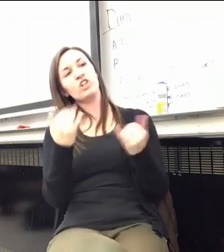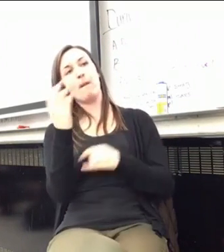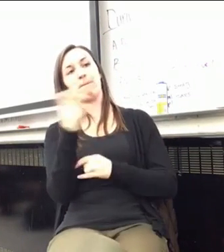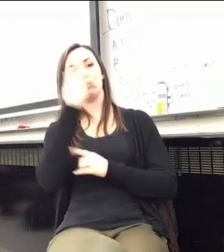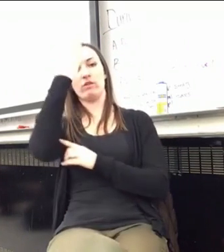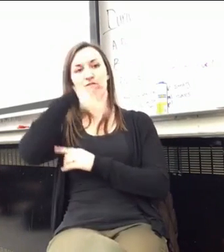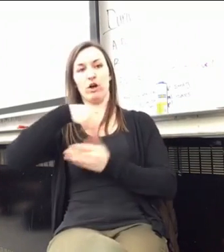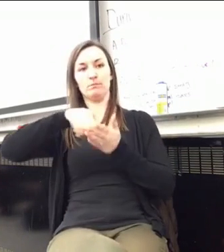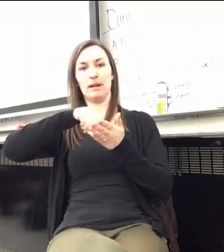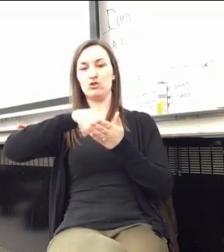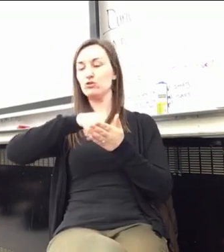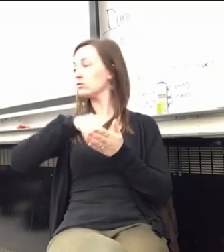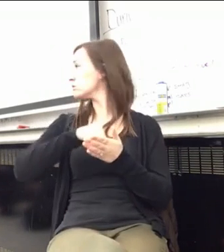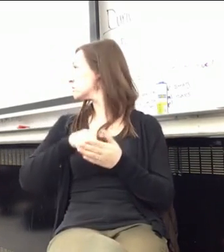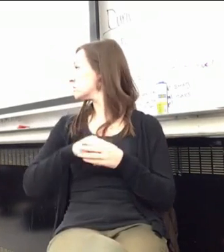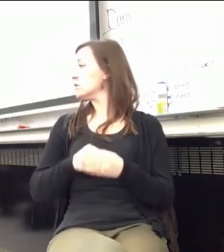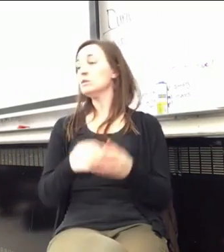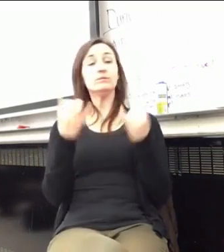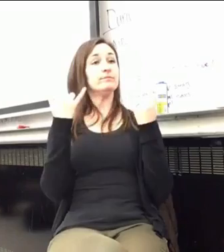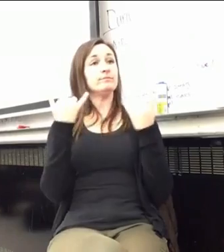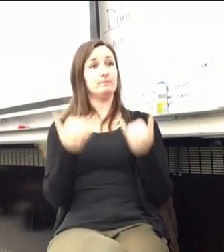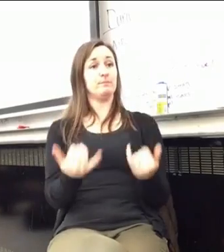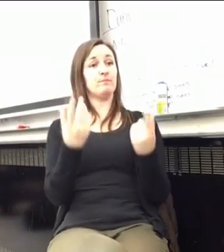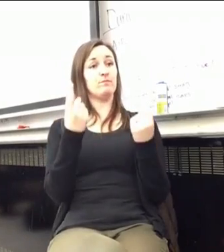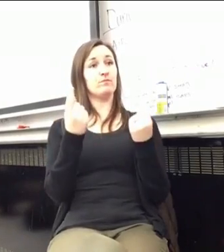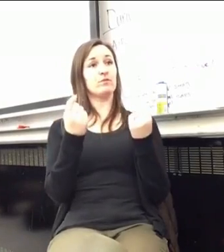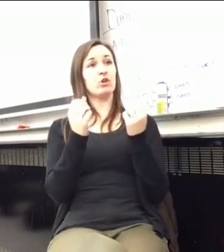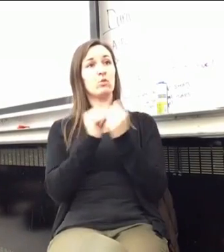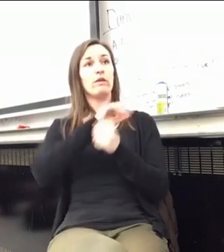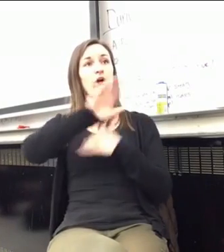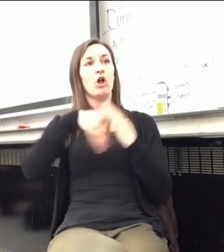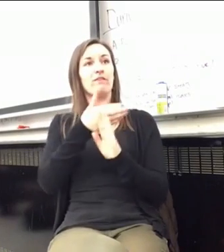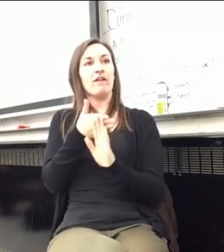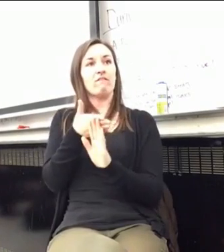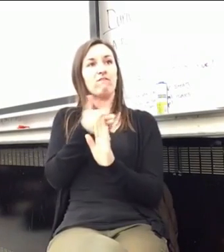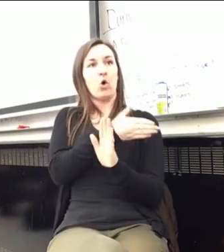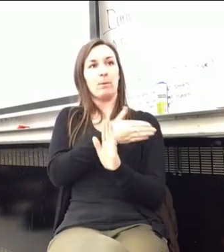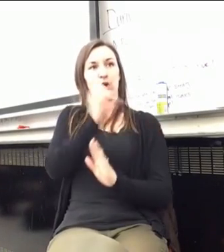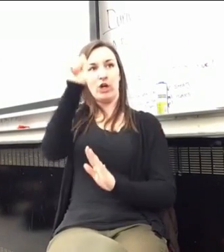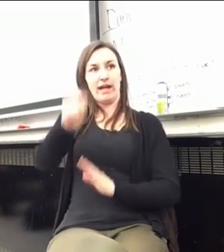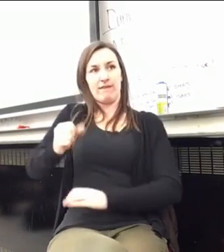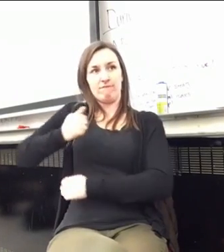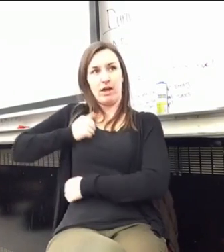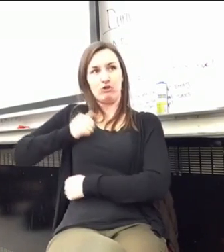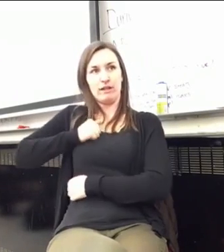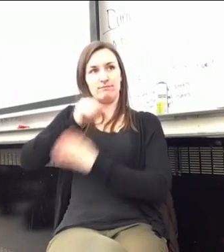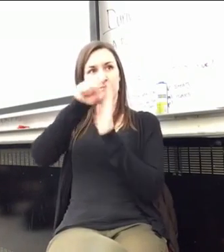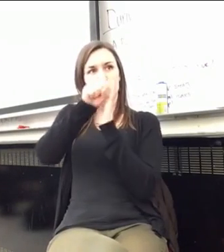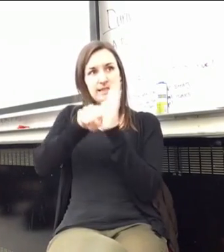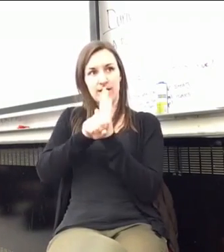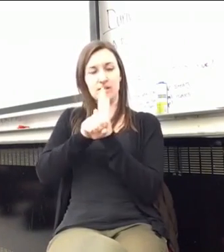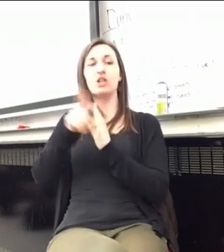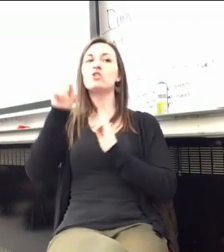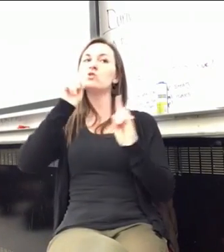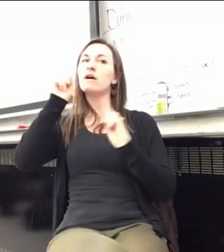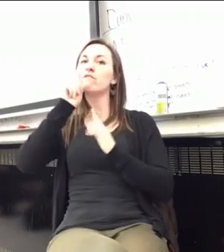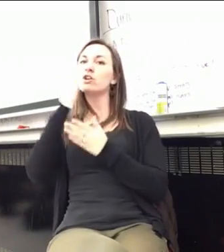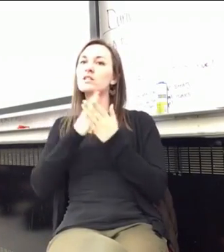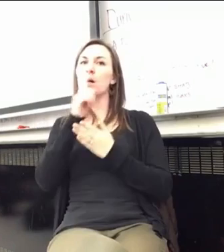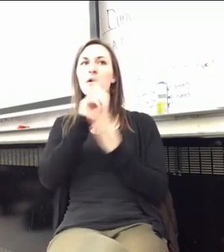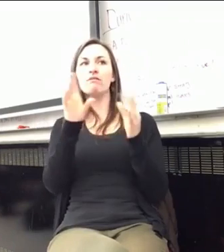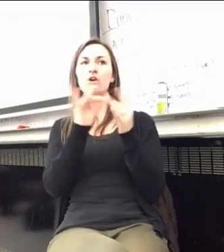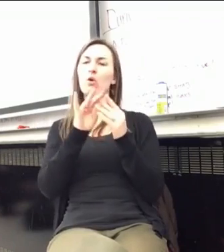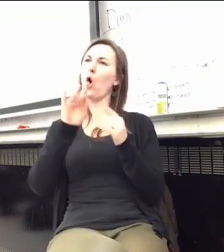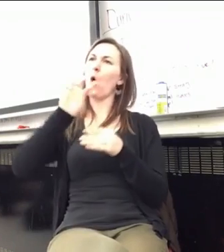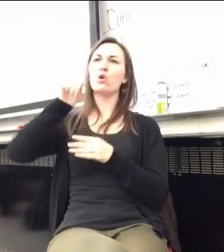So now what are we going to do with all those former Confederate states? Now, I heard a bunch of you say a couple things. Like some of you were like, just let